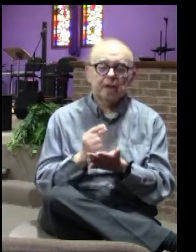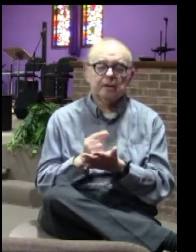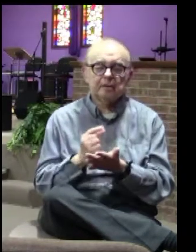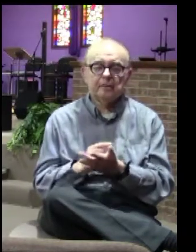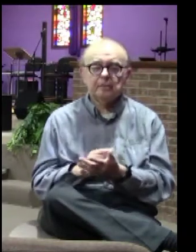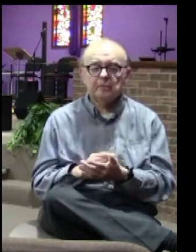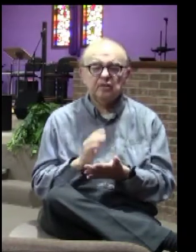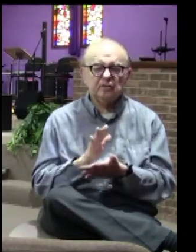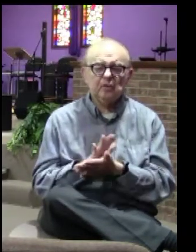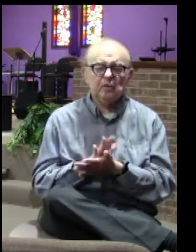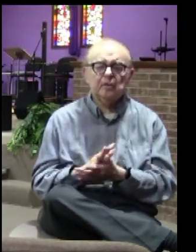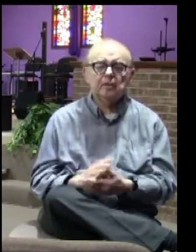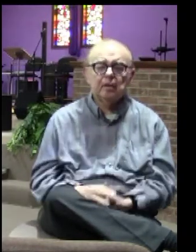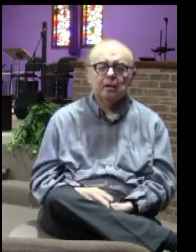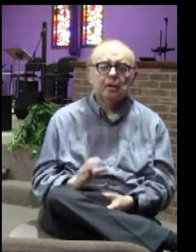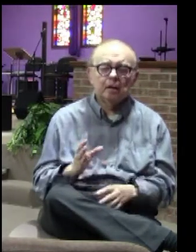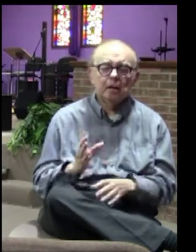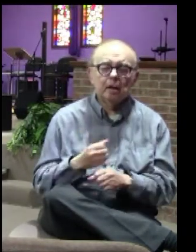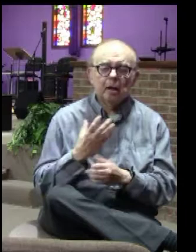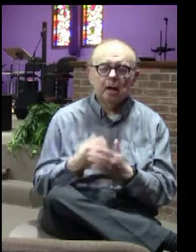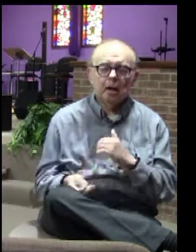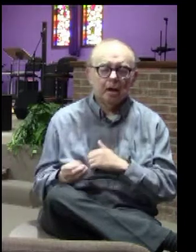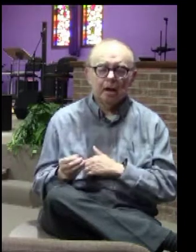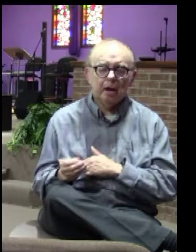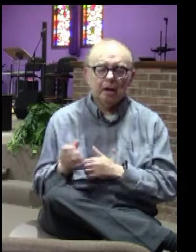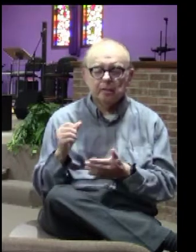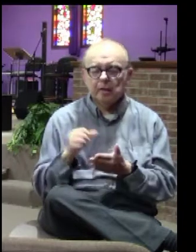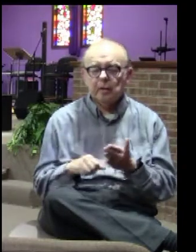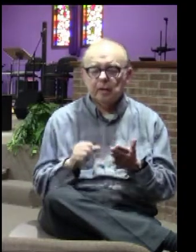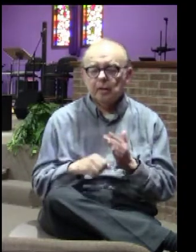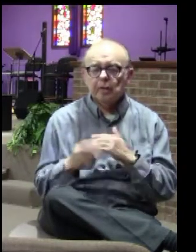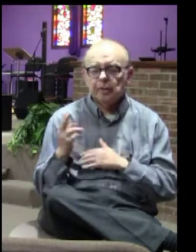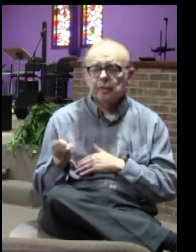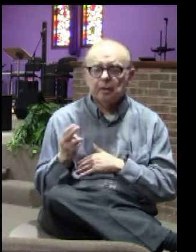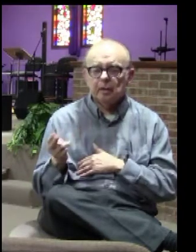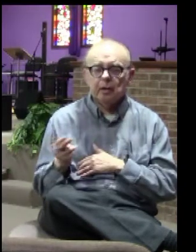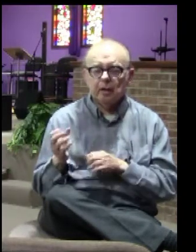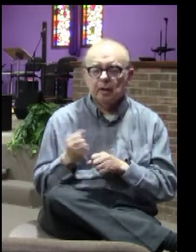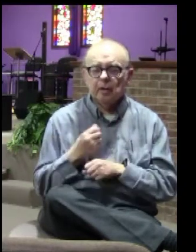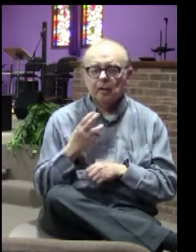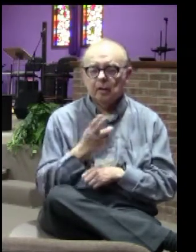And I got out, I had the appendectomy on Thursday,